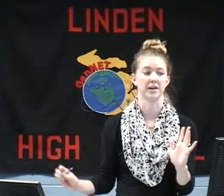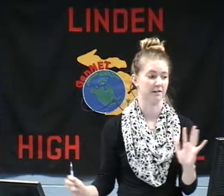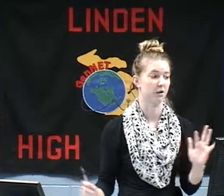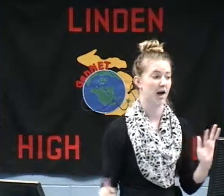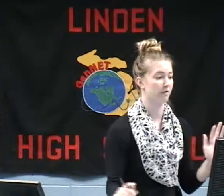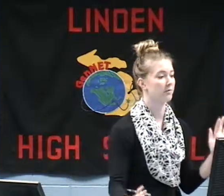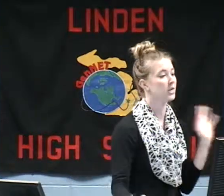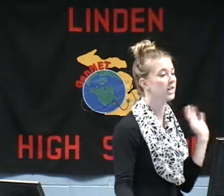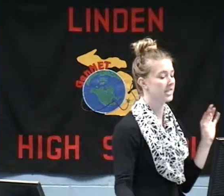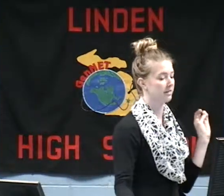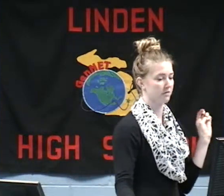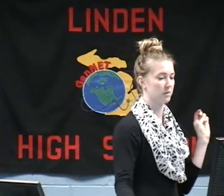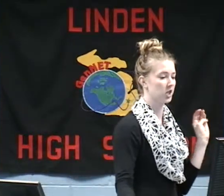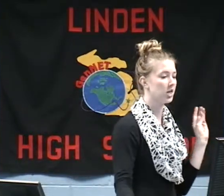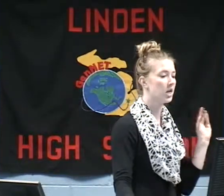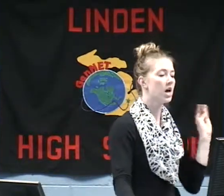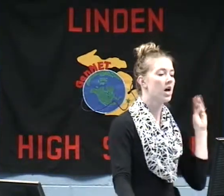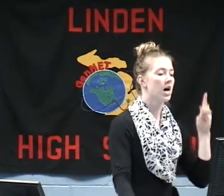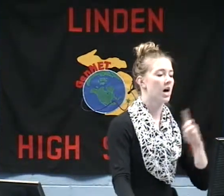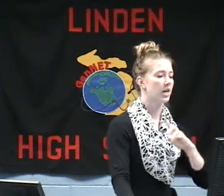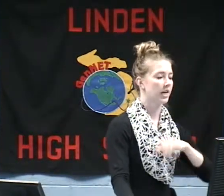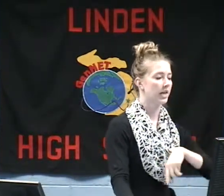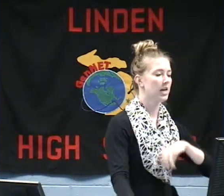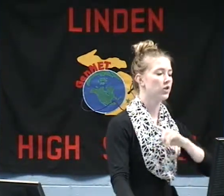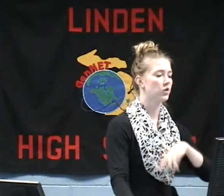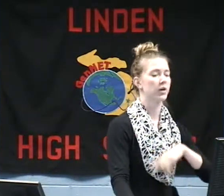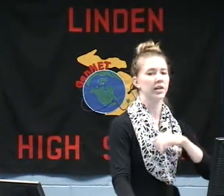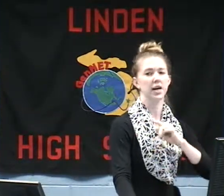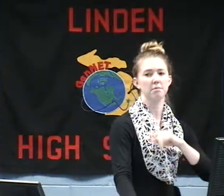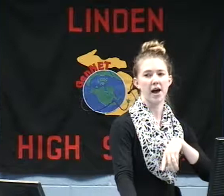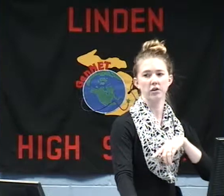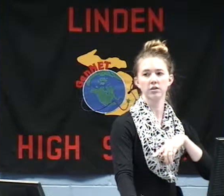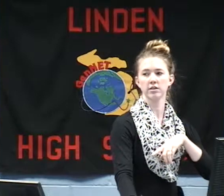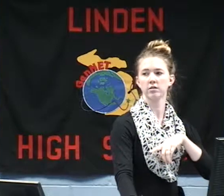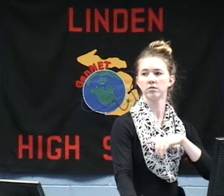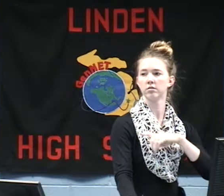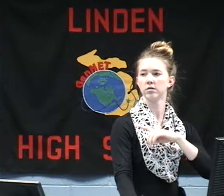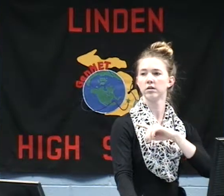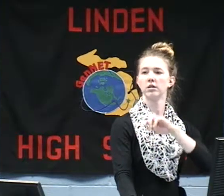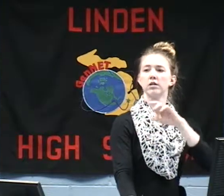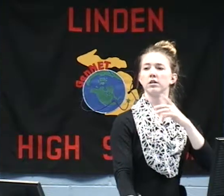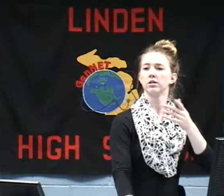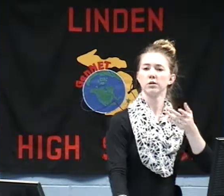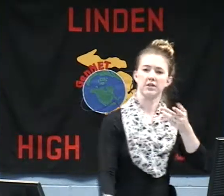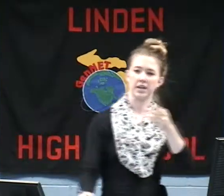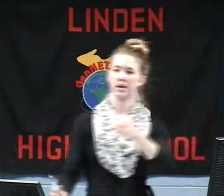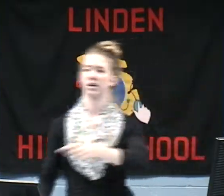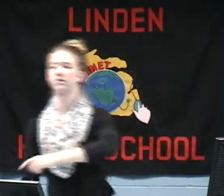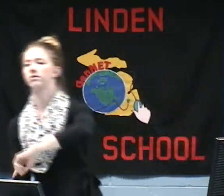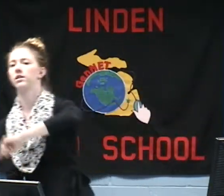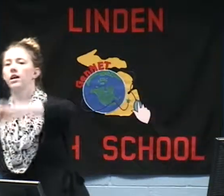you'll have plenty of information. Elena, Jordan, and Miles. I'll close caption. Where's Elena? Hi,